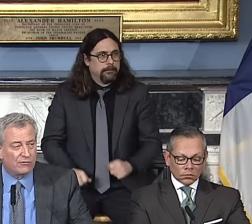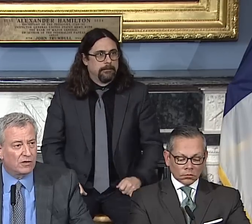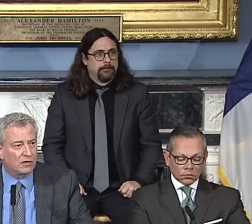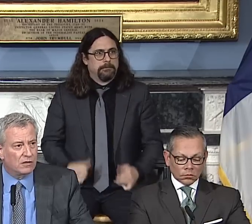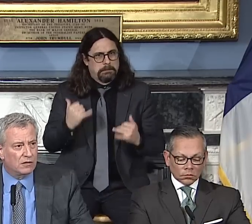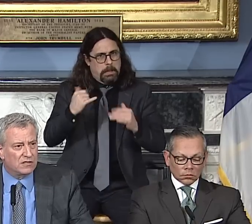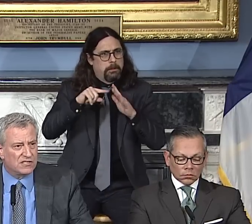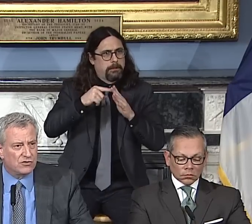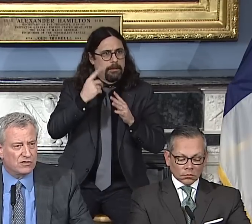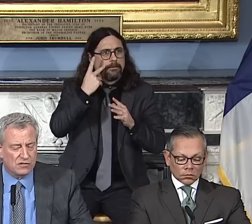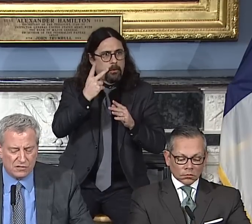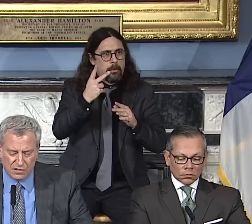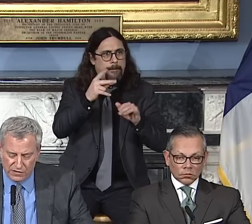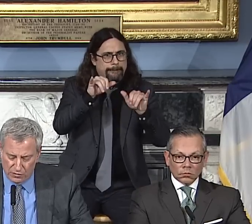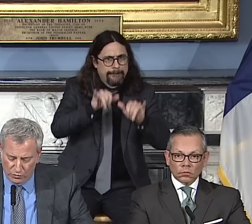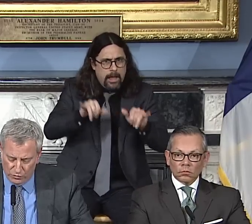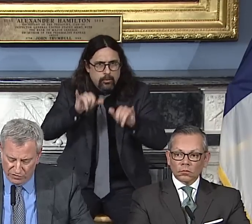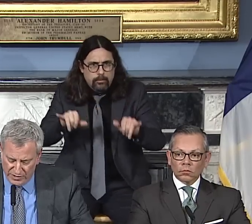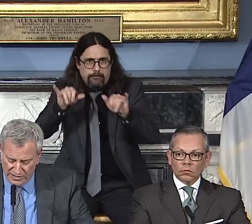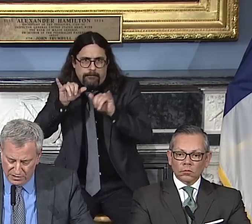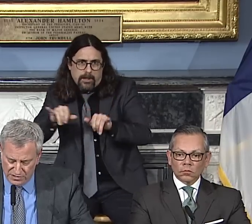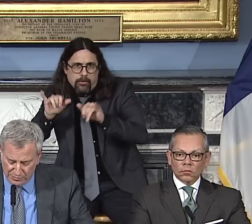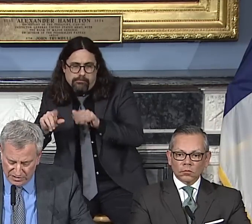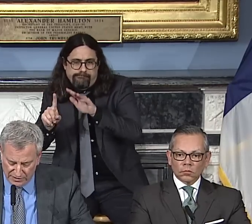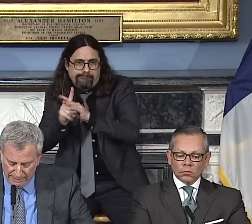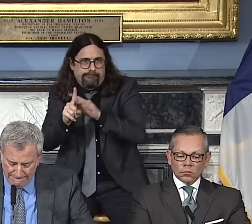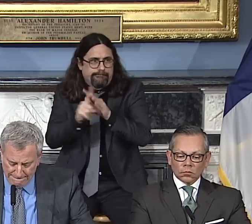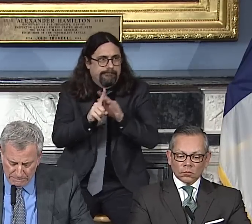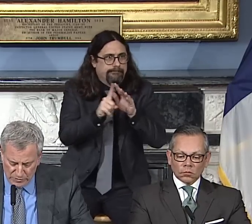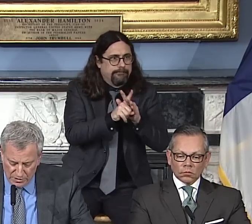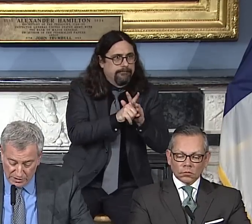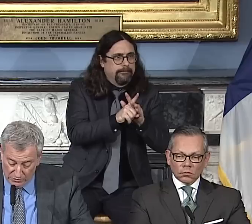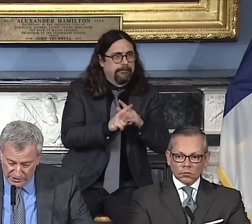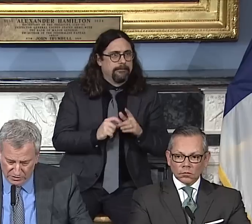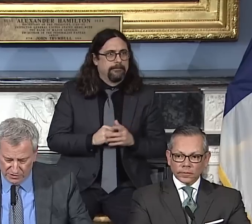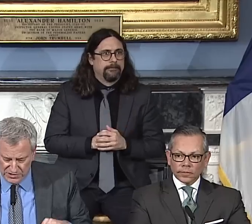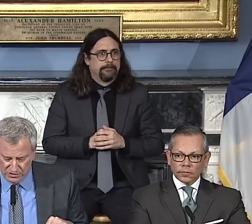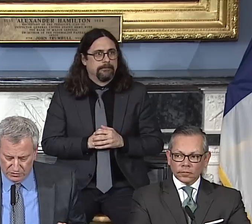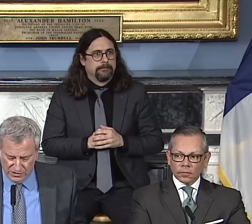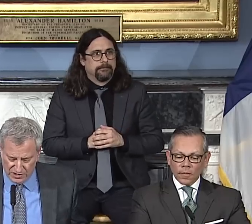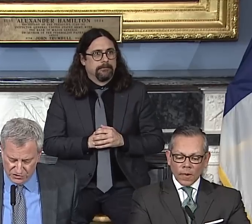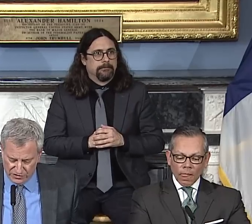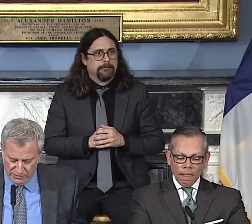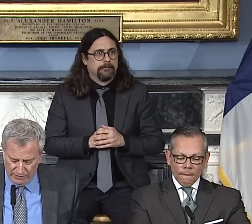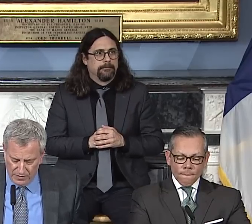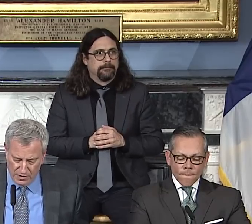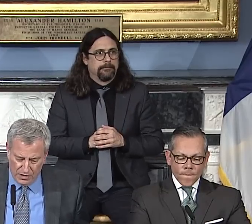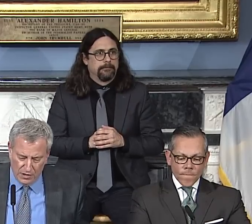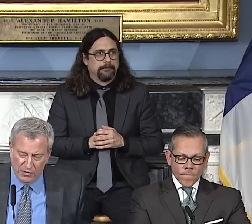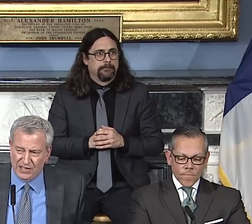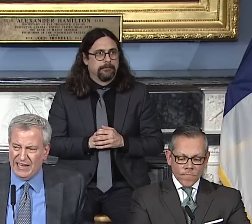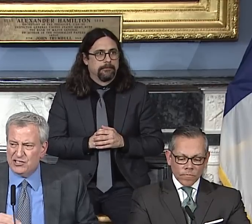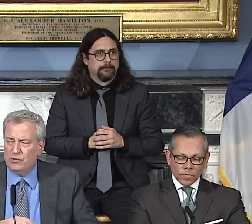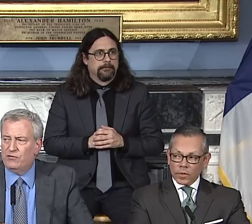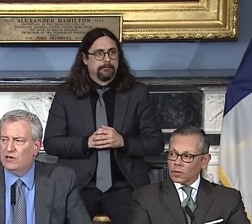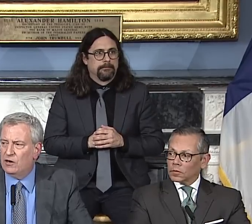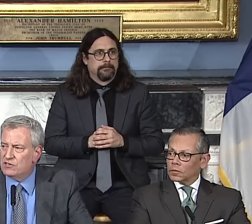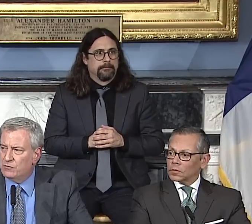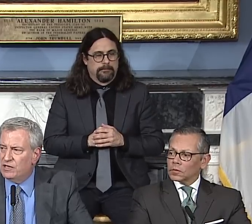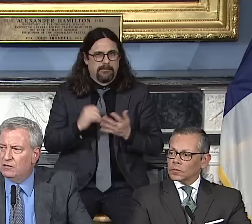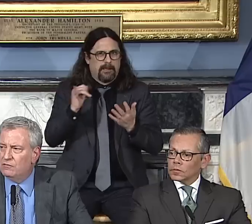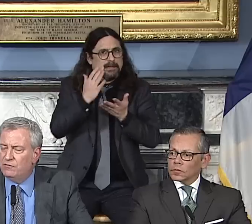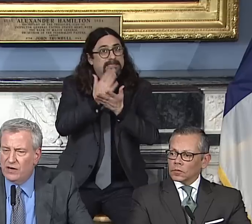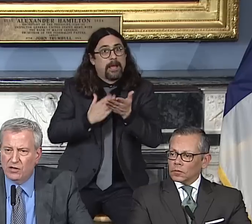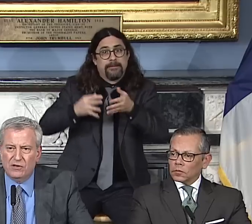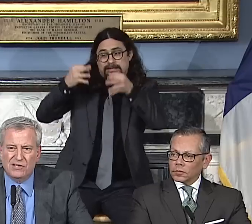very different decisions than we would have made typically, not only here, obviously all over the country. But the last 24 hours